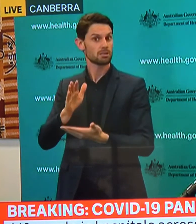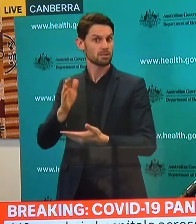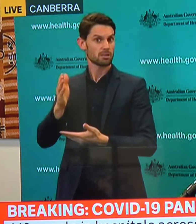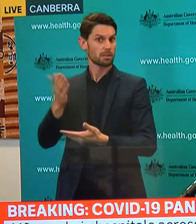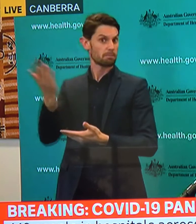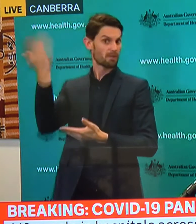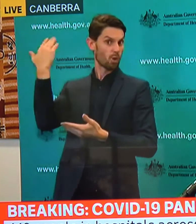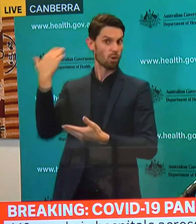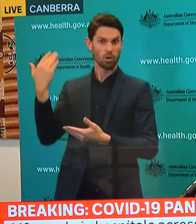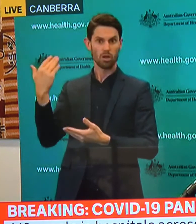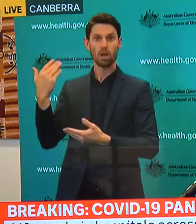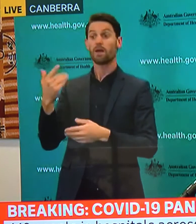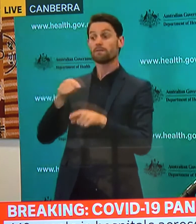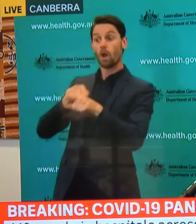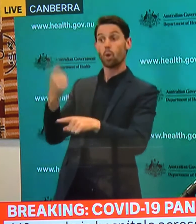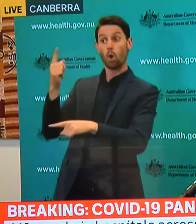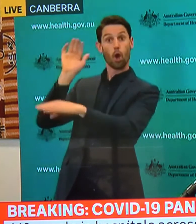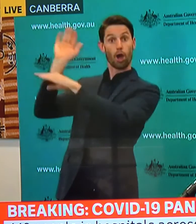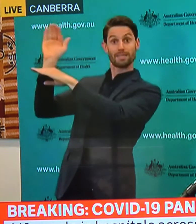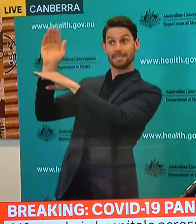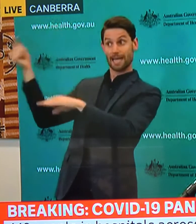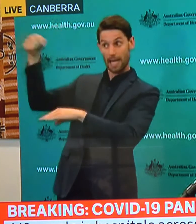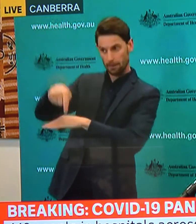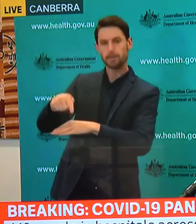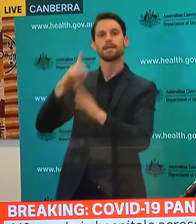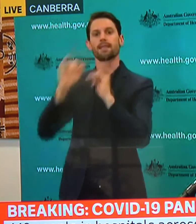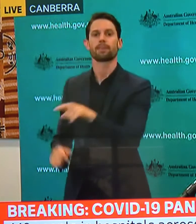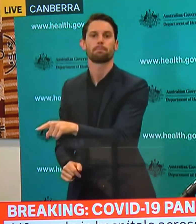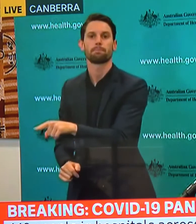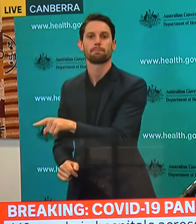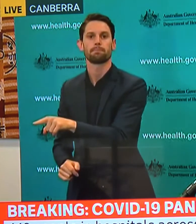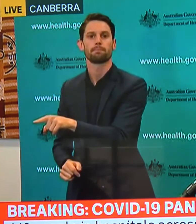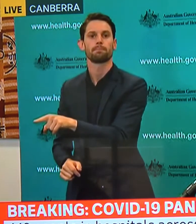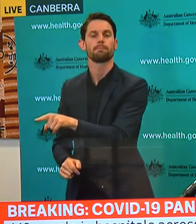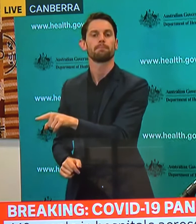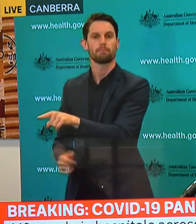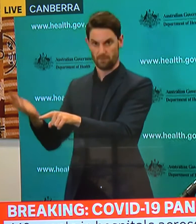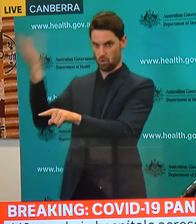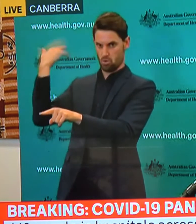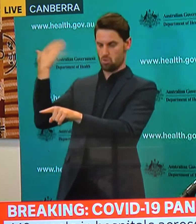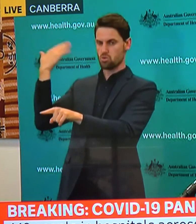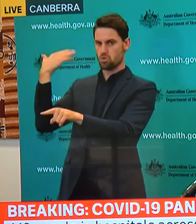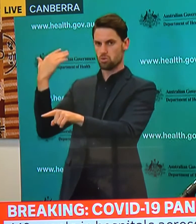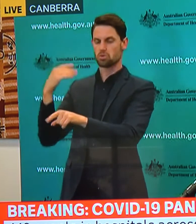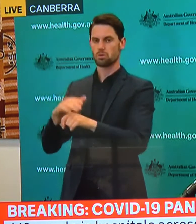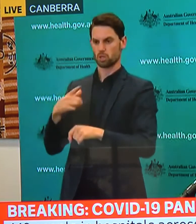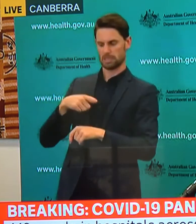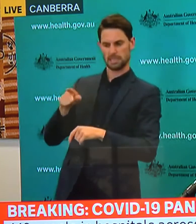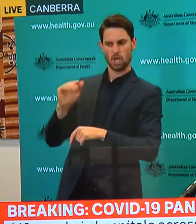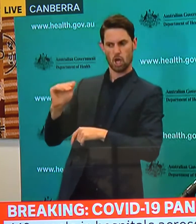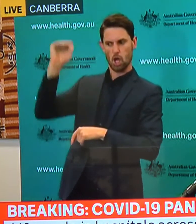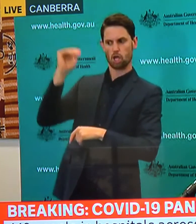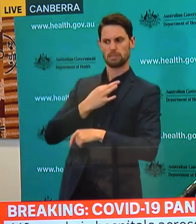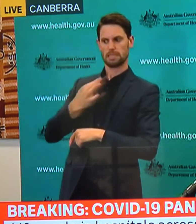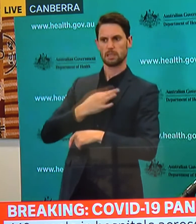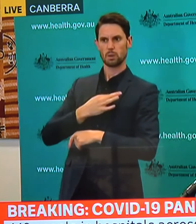much relied on travel history from overseas and from various countries, first of all, that were seen as high risk, and then